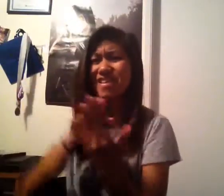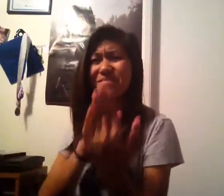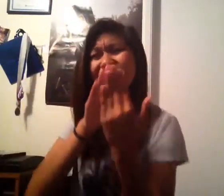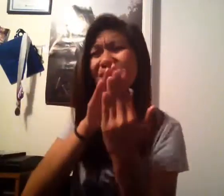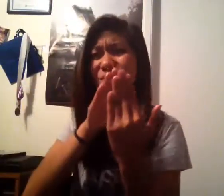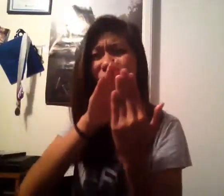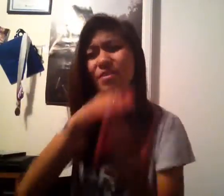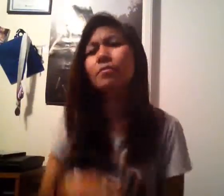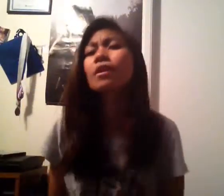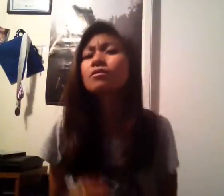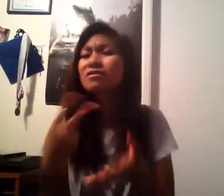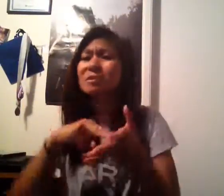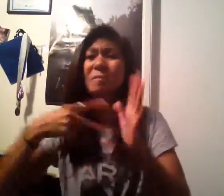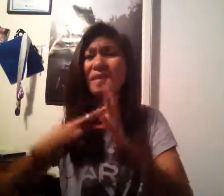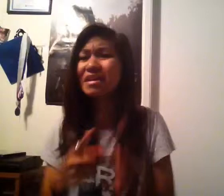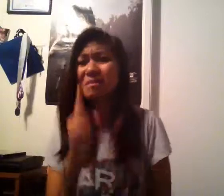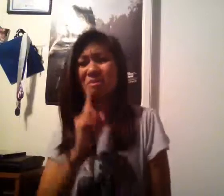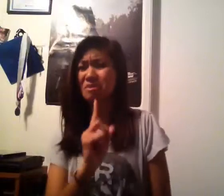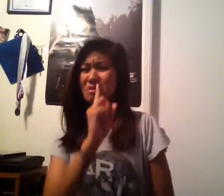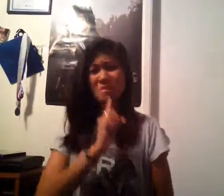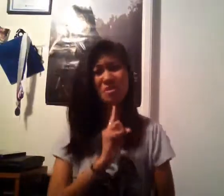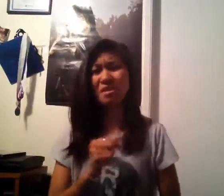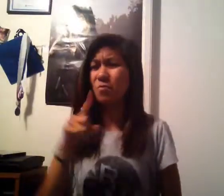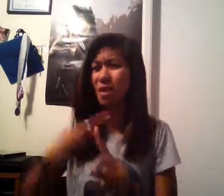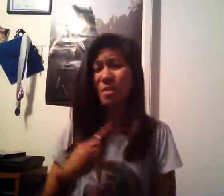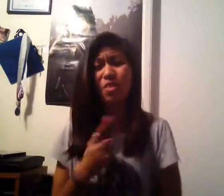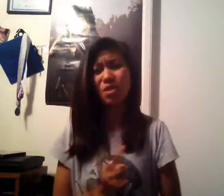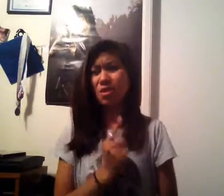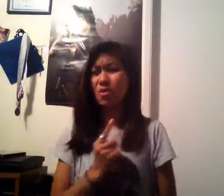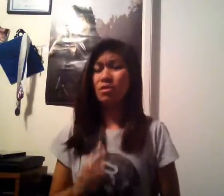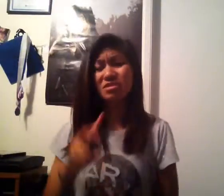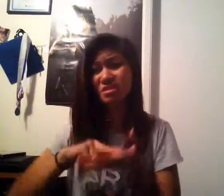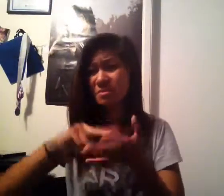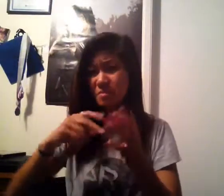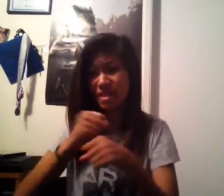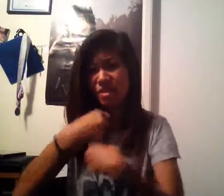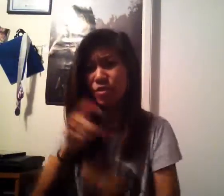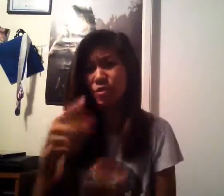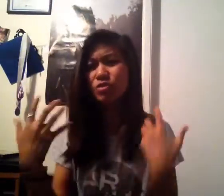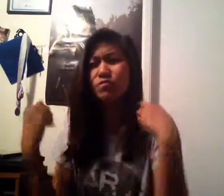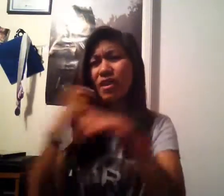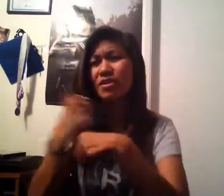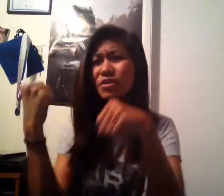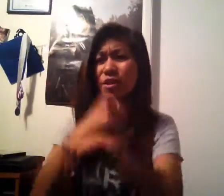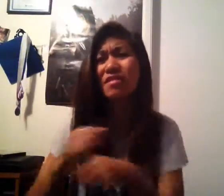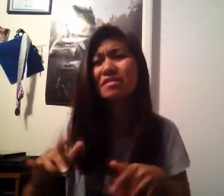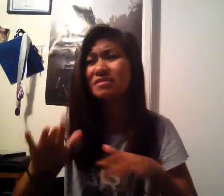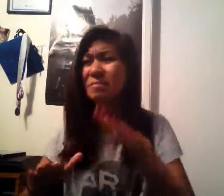taller. Doesn't mean I'm lonely when I'm alone. What doesn't kill you makes you brighter, put steps